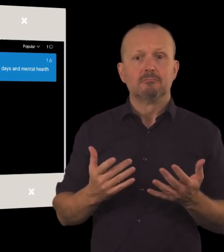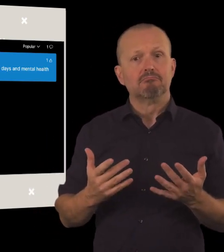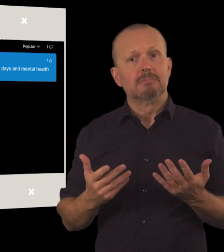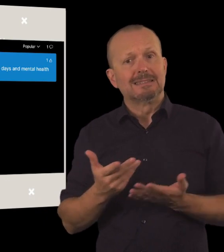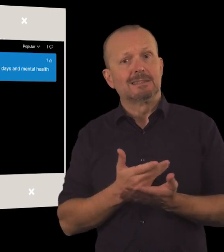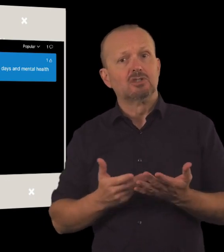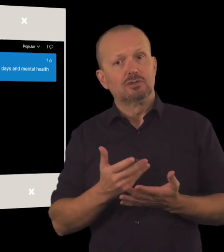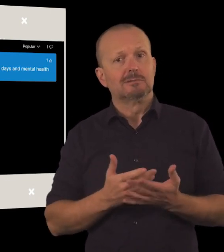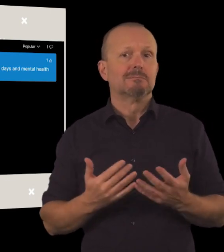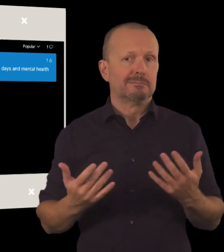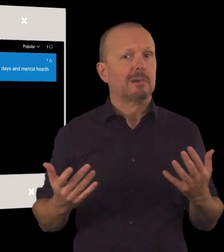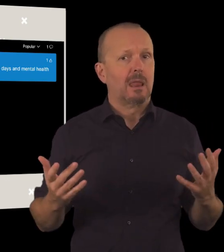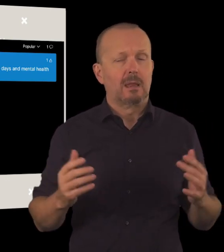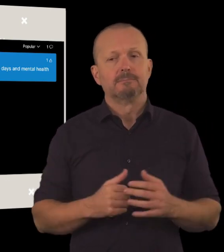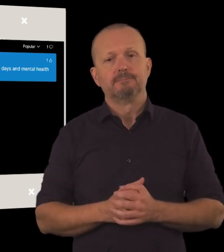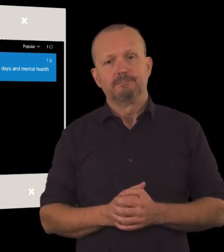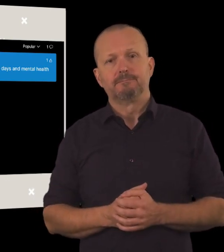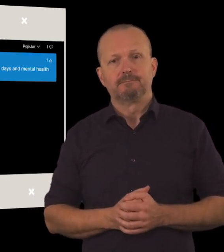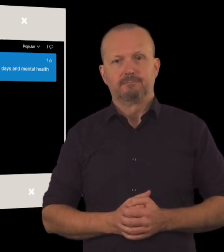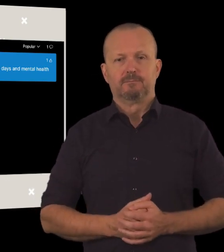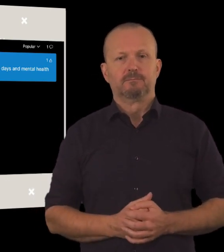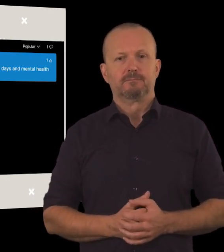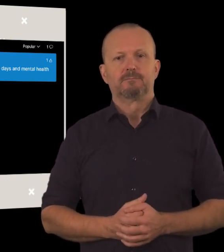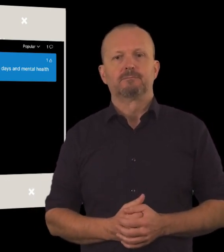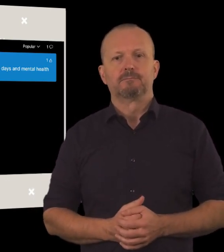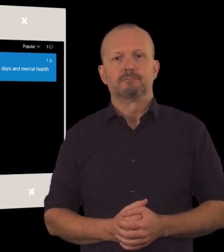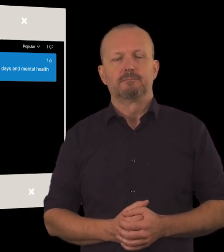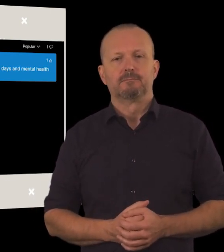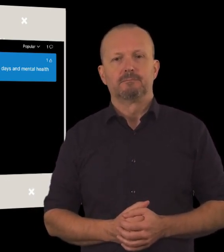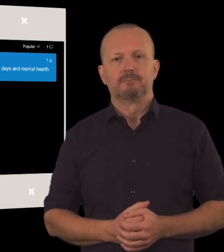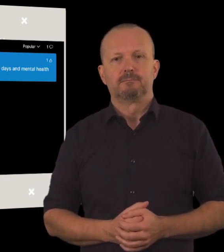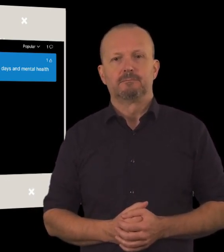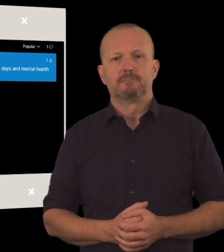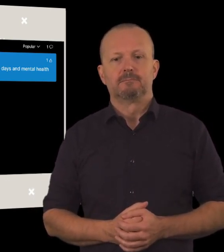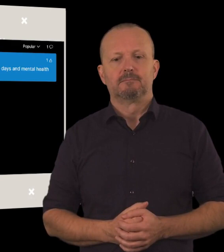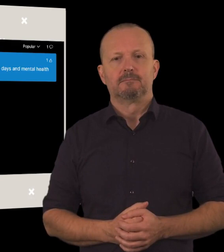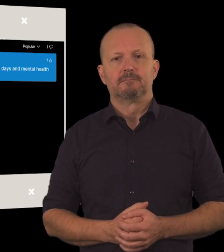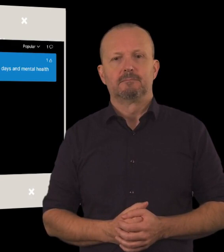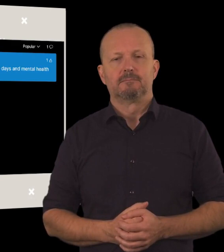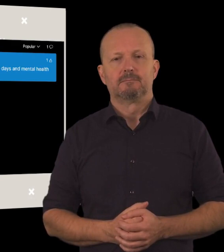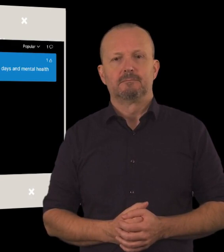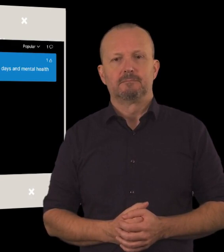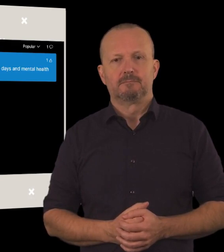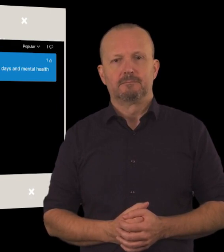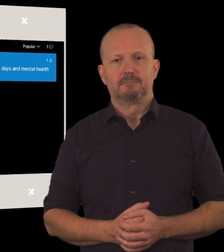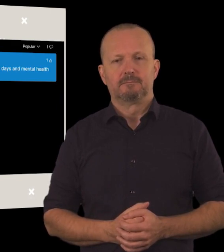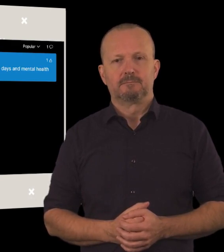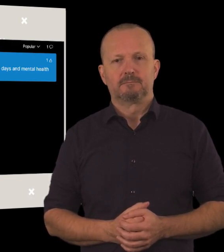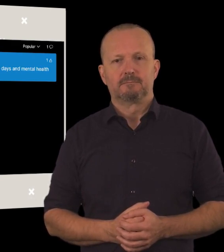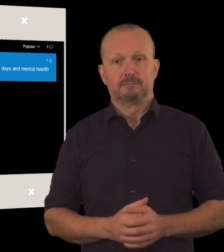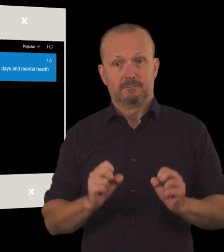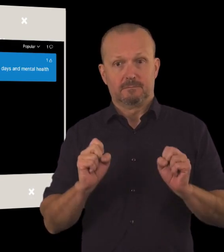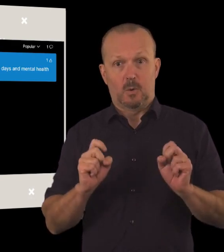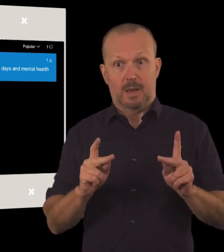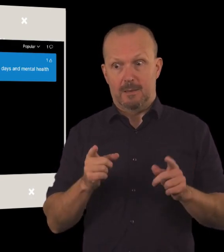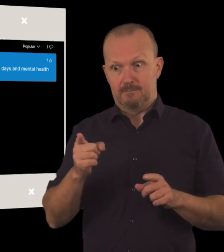for creative days and mental health days? Yes, I do. I think my whole team does. I